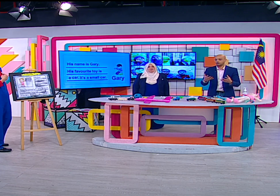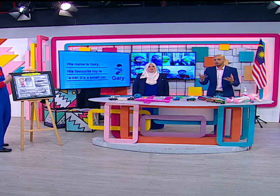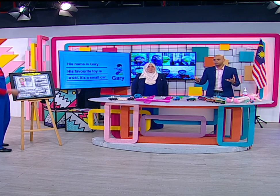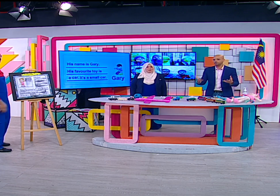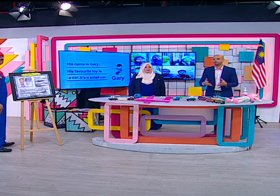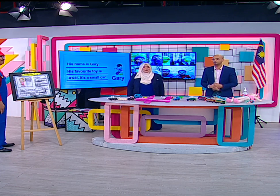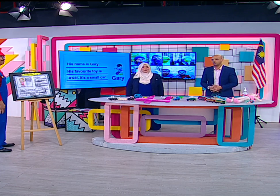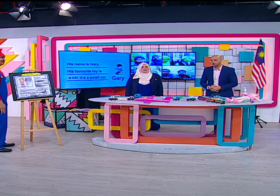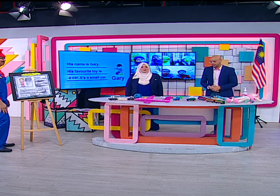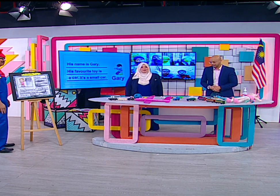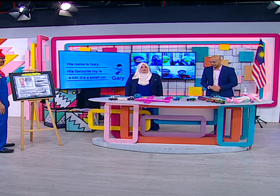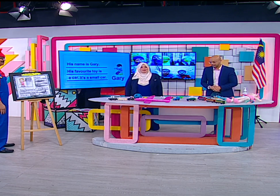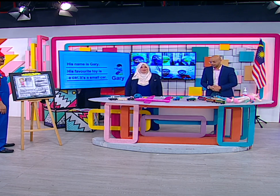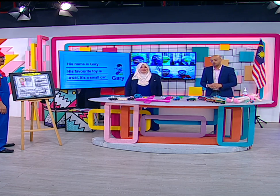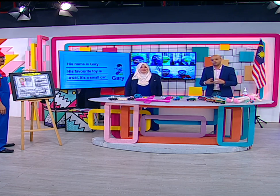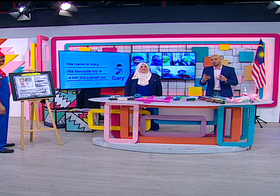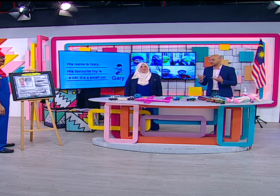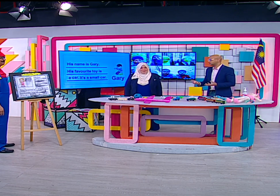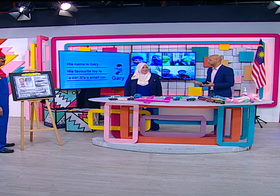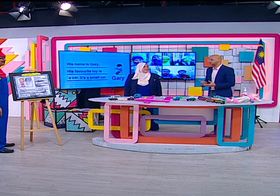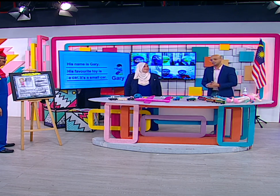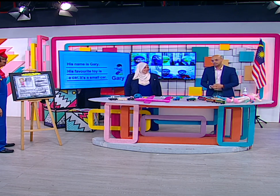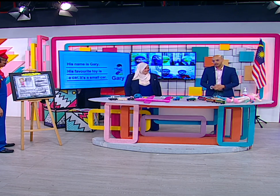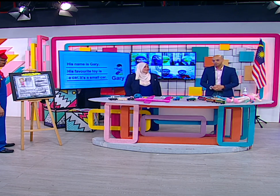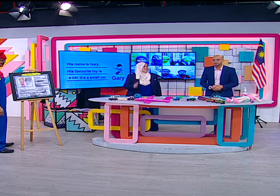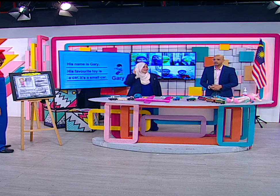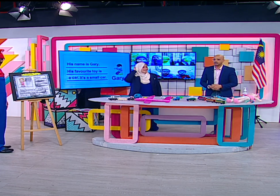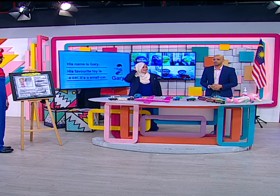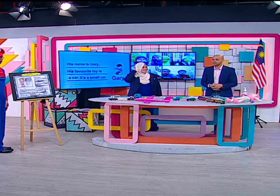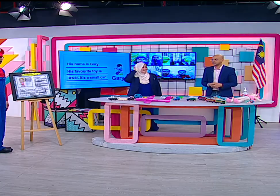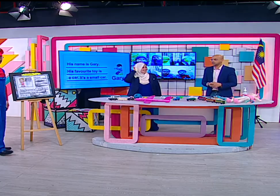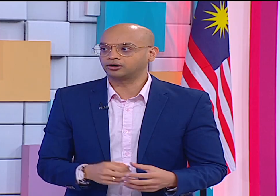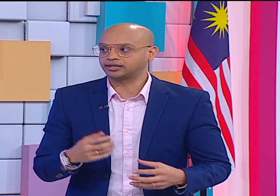like all of you to know that our Teacher Miza